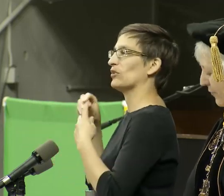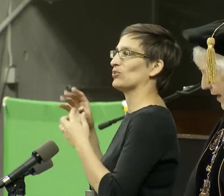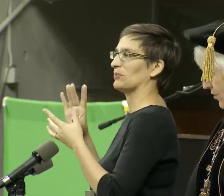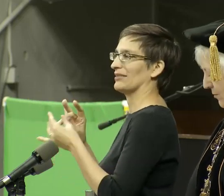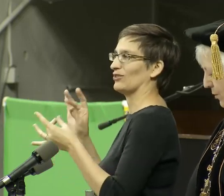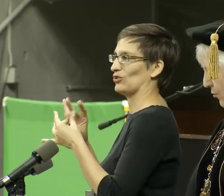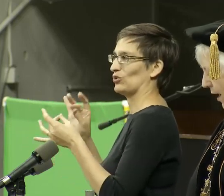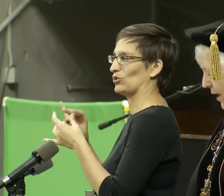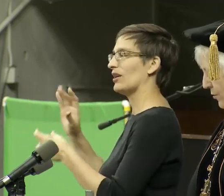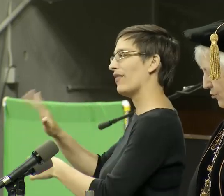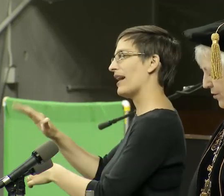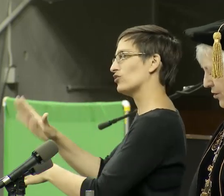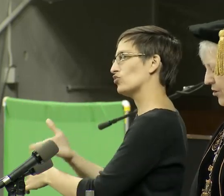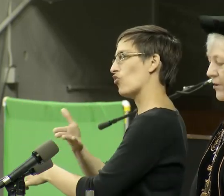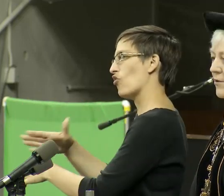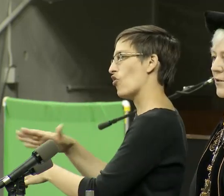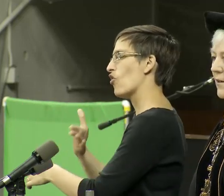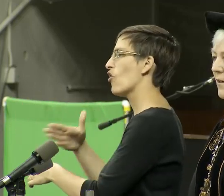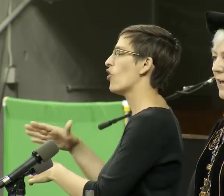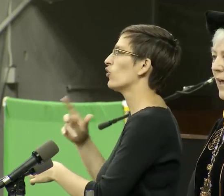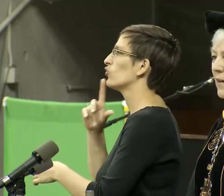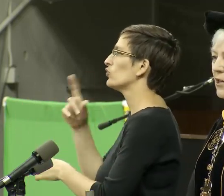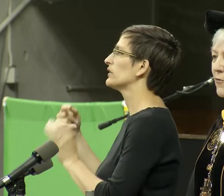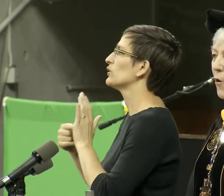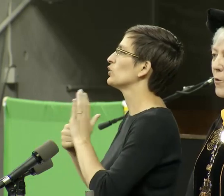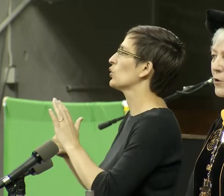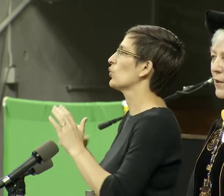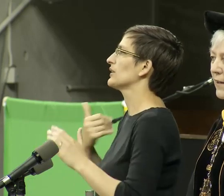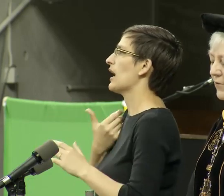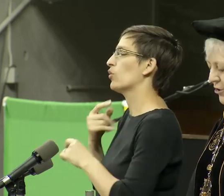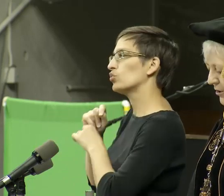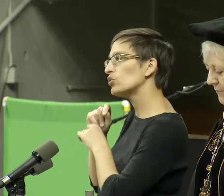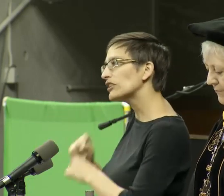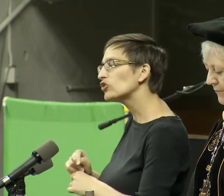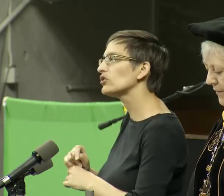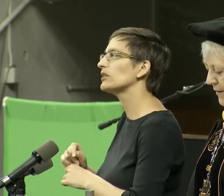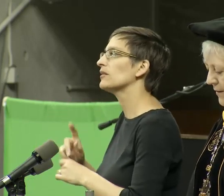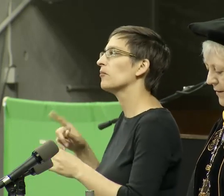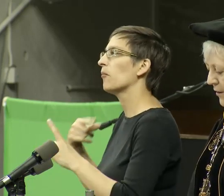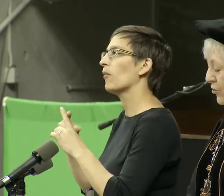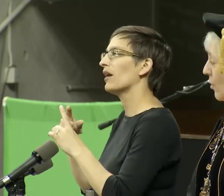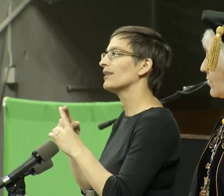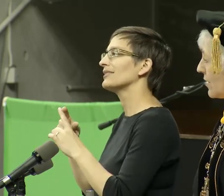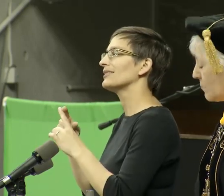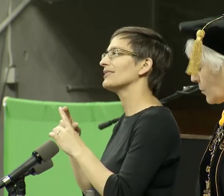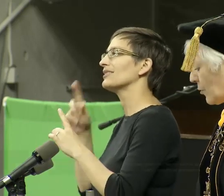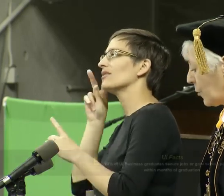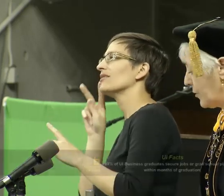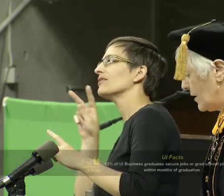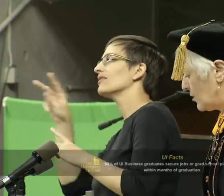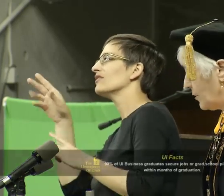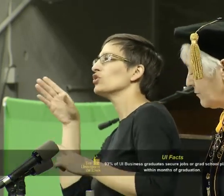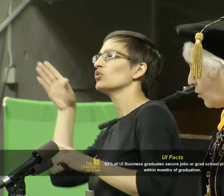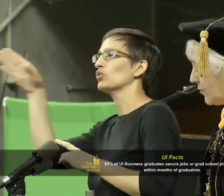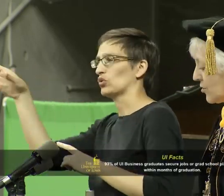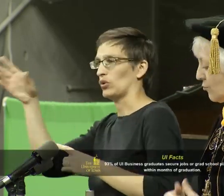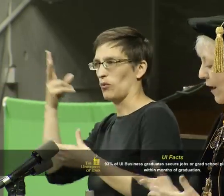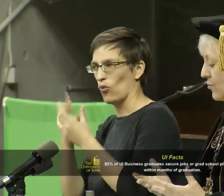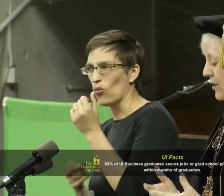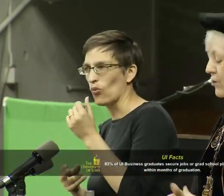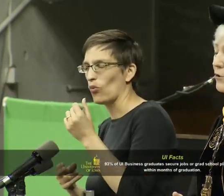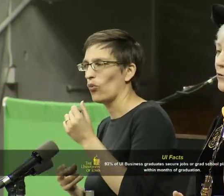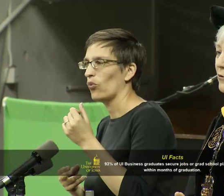that reflects both Iowa's traditions and its forward-looking vision. So it seems appropriate to invoke